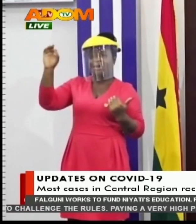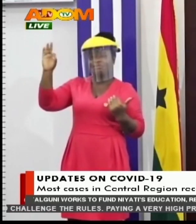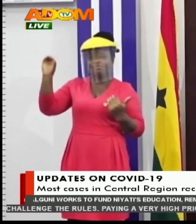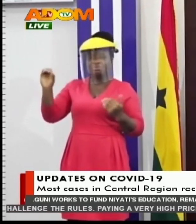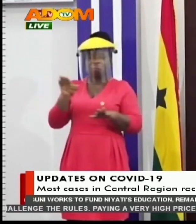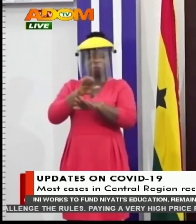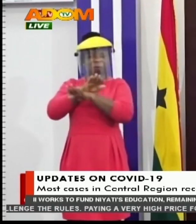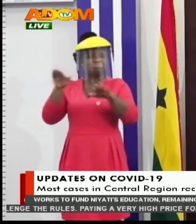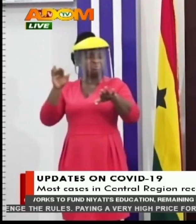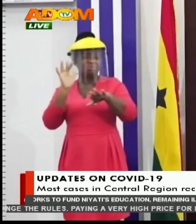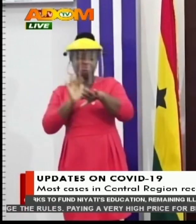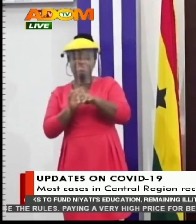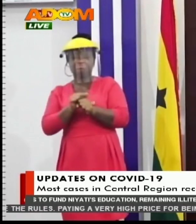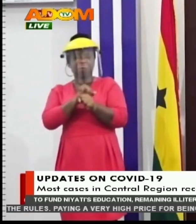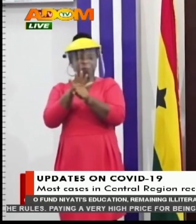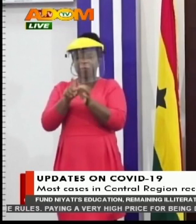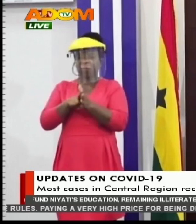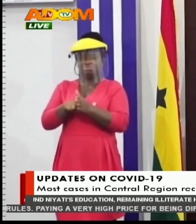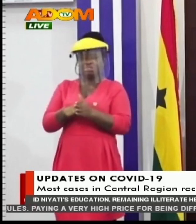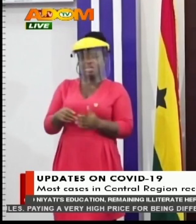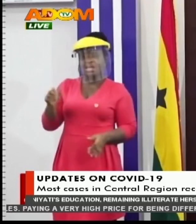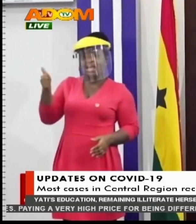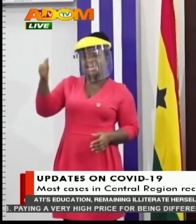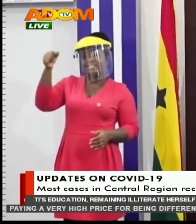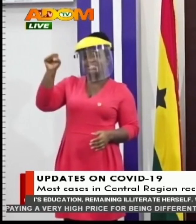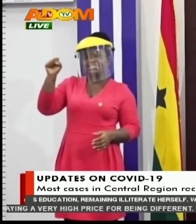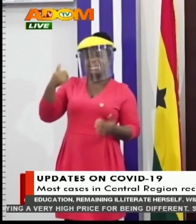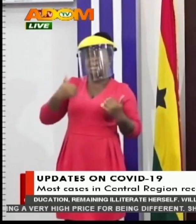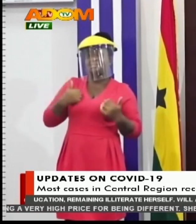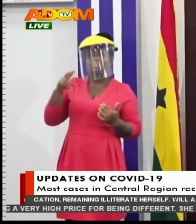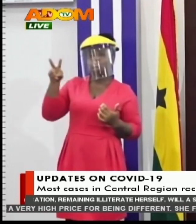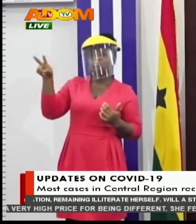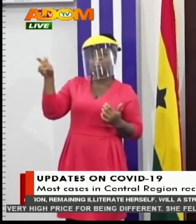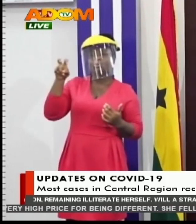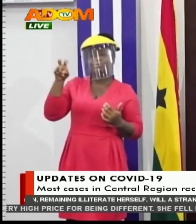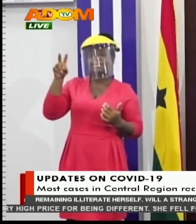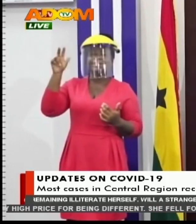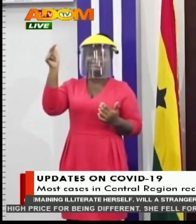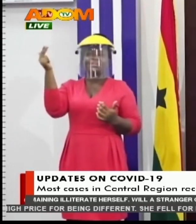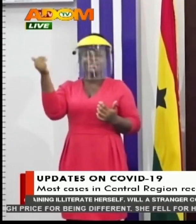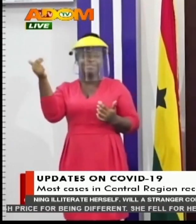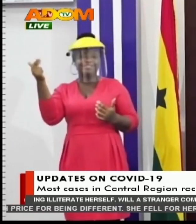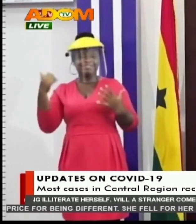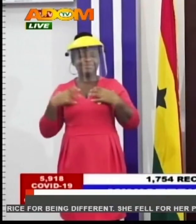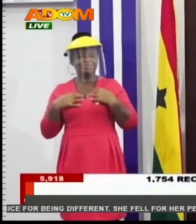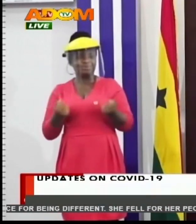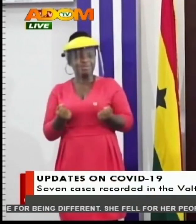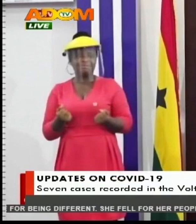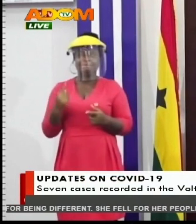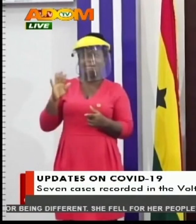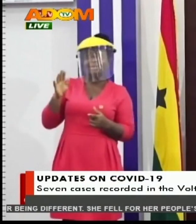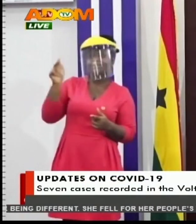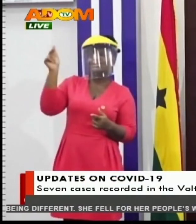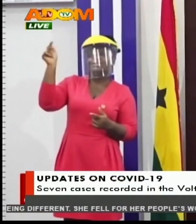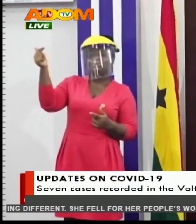has 22% recoveries. Northeast had 2 cases. 1 died, and the other one has recovered. So one